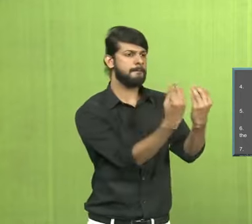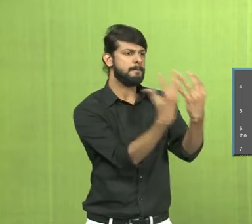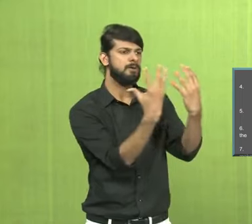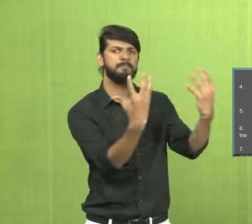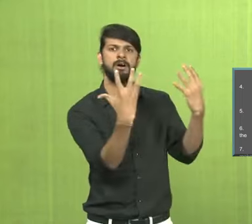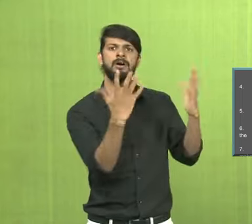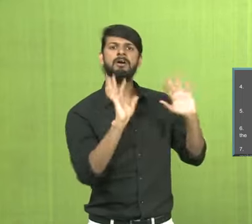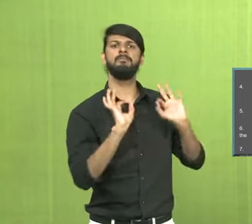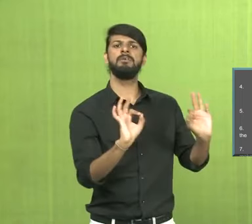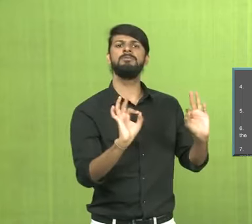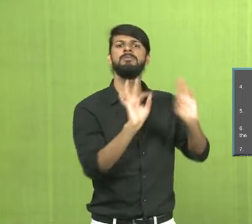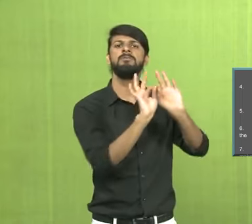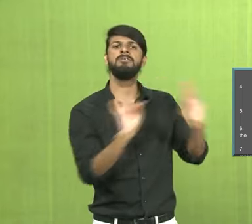are really bold.